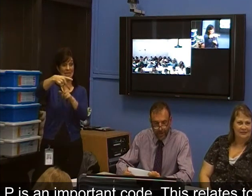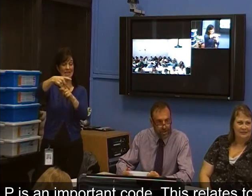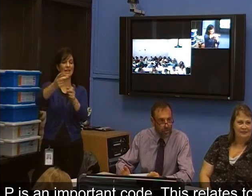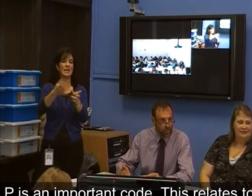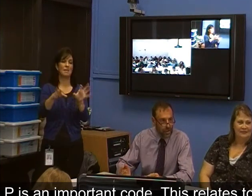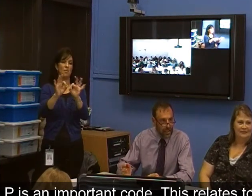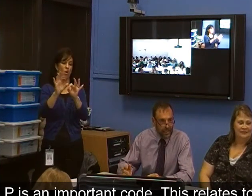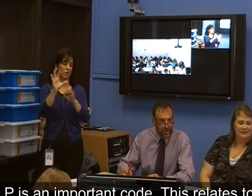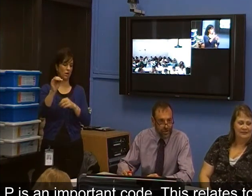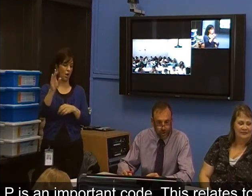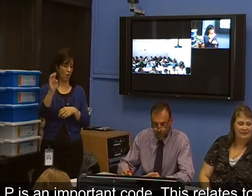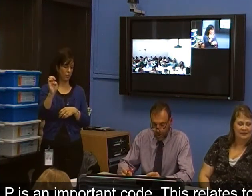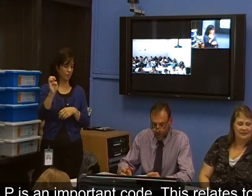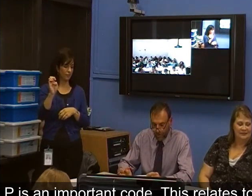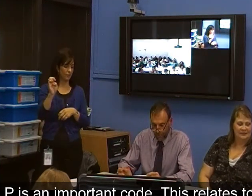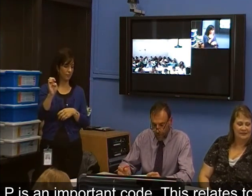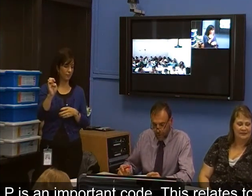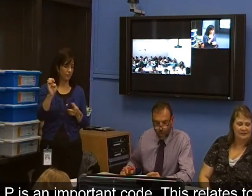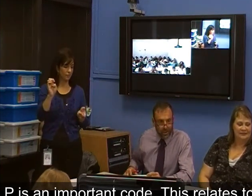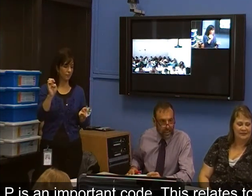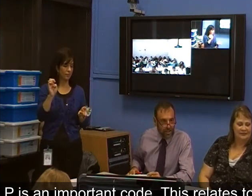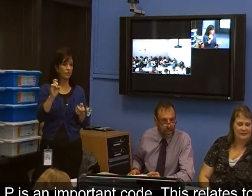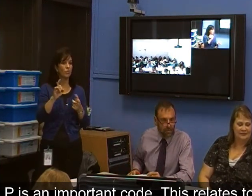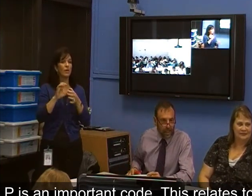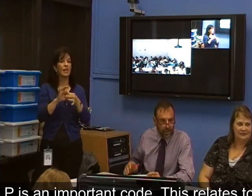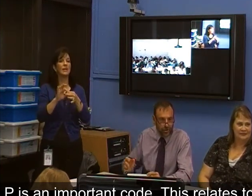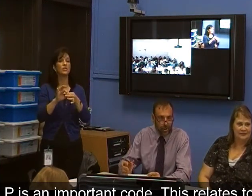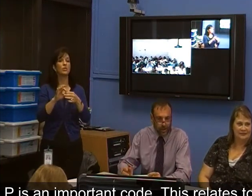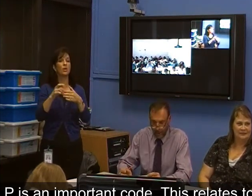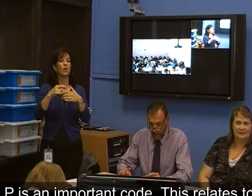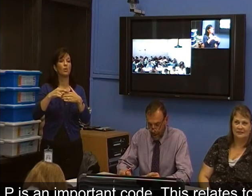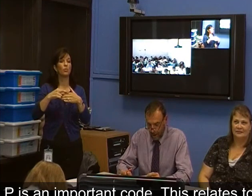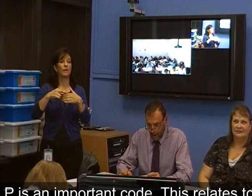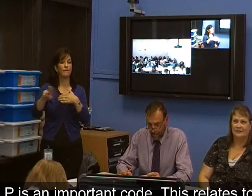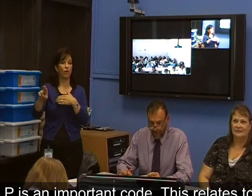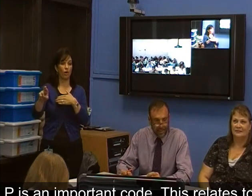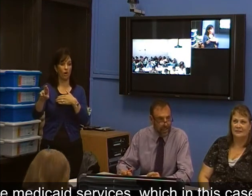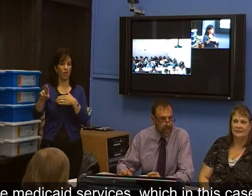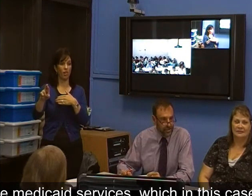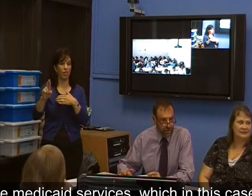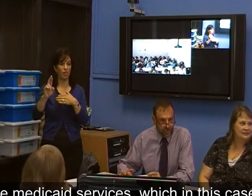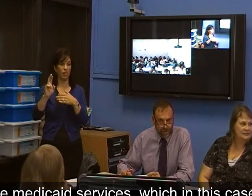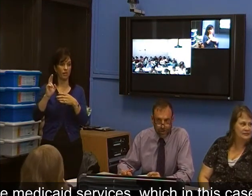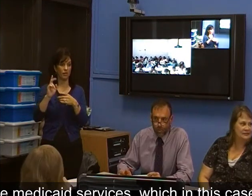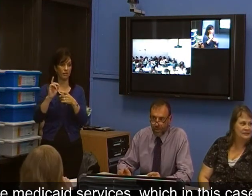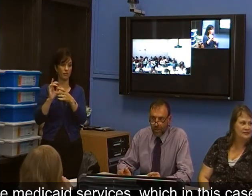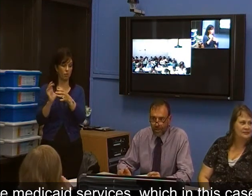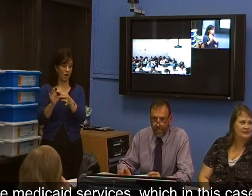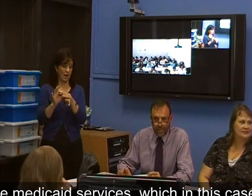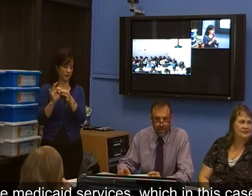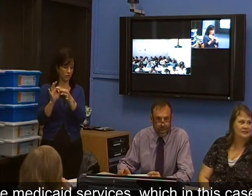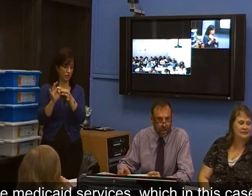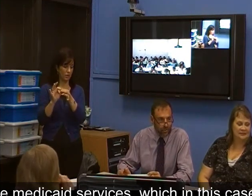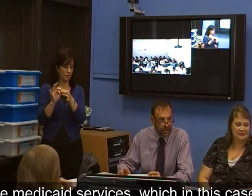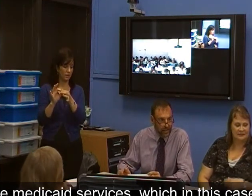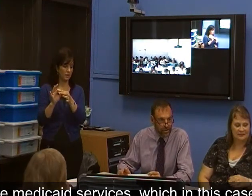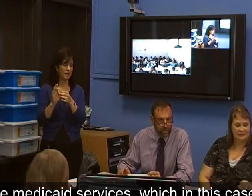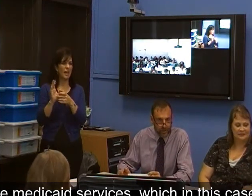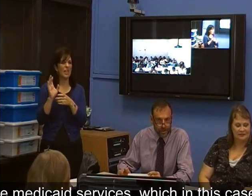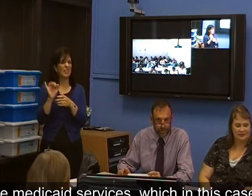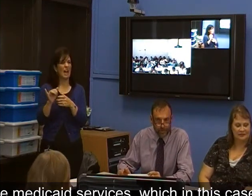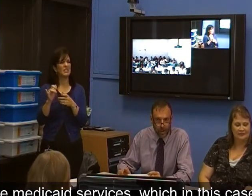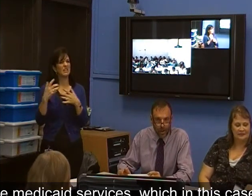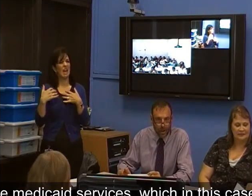This relates to the referral coordination and monitoring of the Medicaid services, which in this case is a health-related